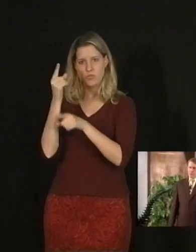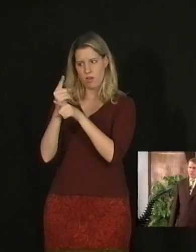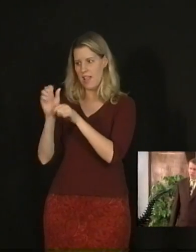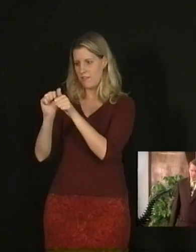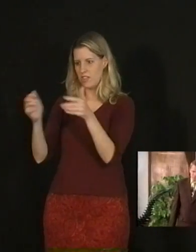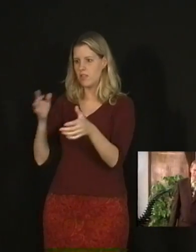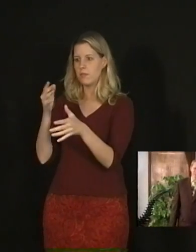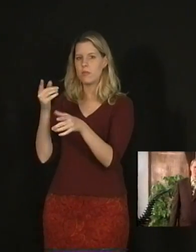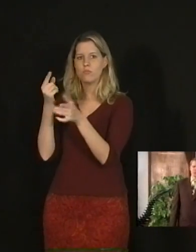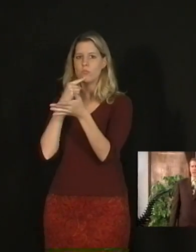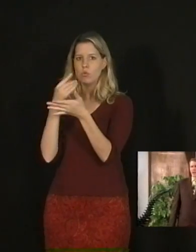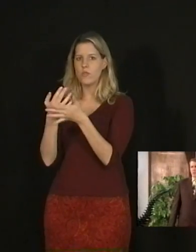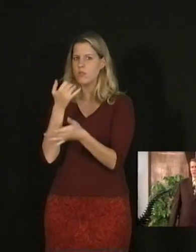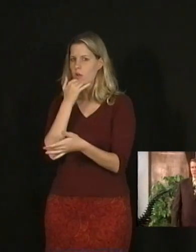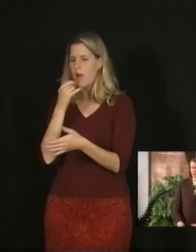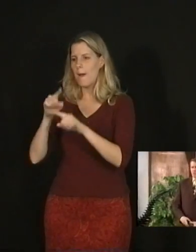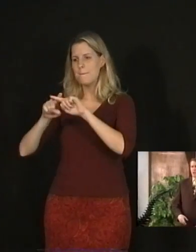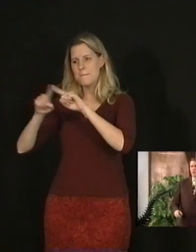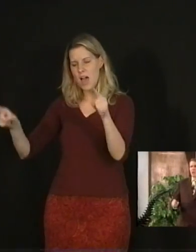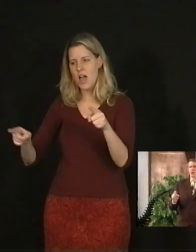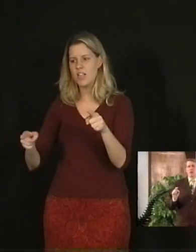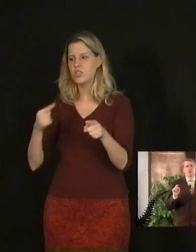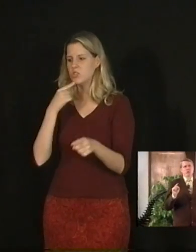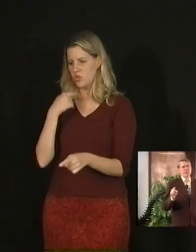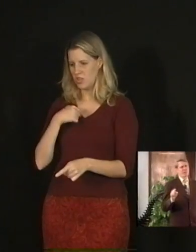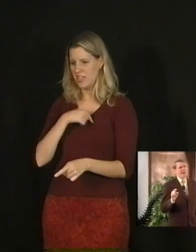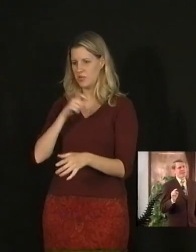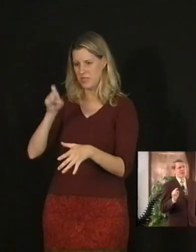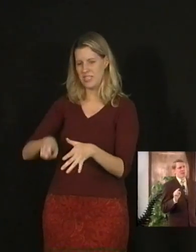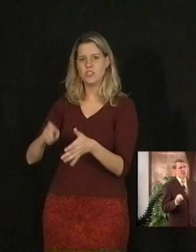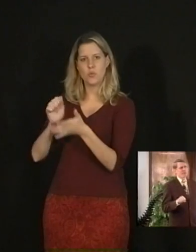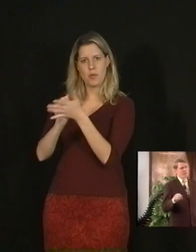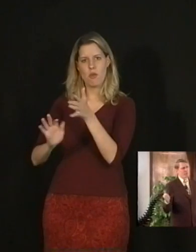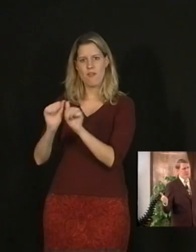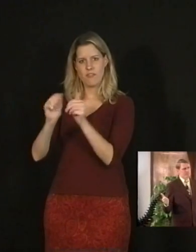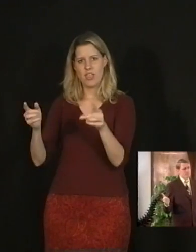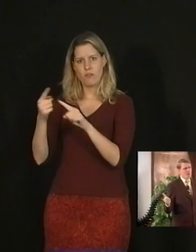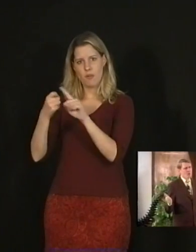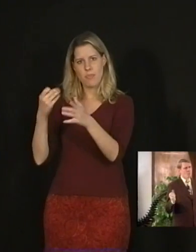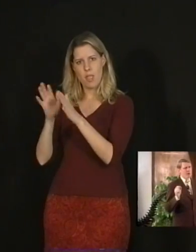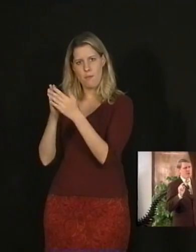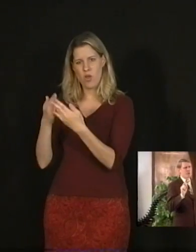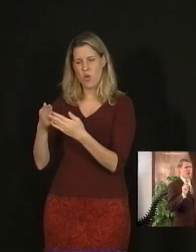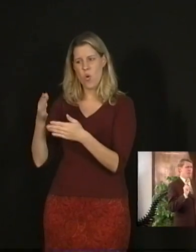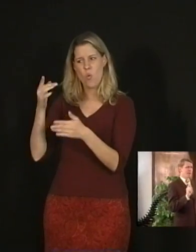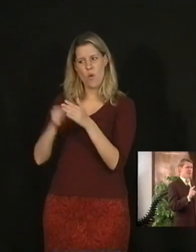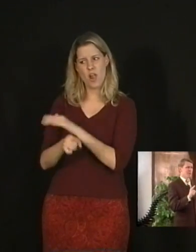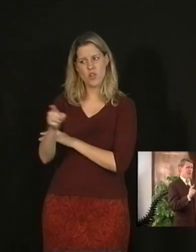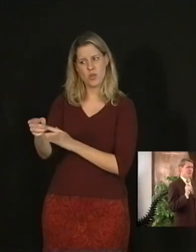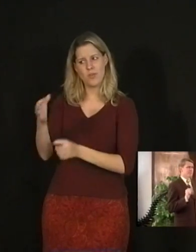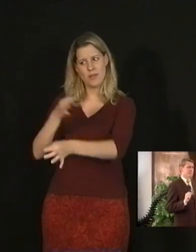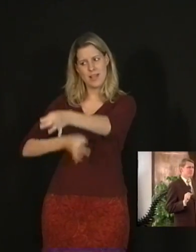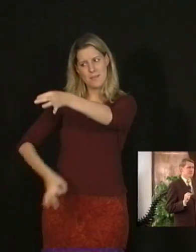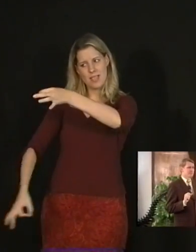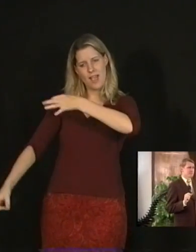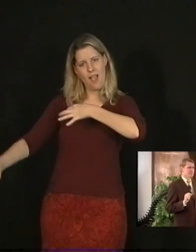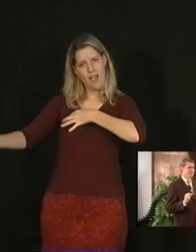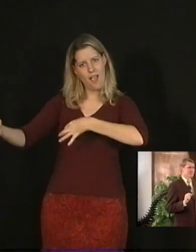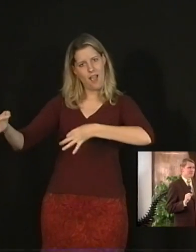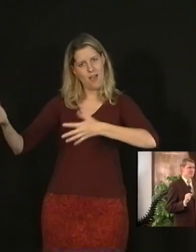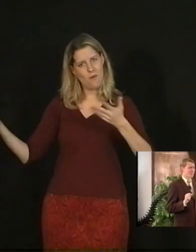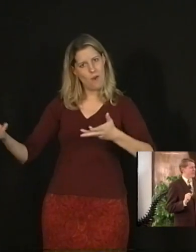things have been proven wrong, but, he said, I got a question for you. You told us we got to take all this stuff out of the book. What are you going to replace it with?